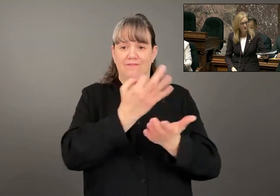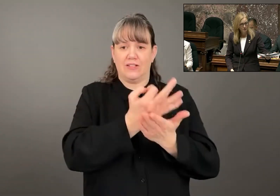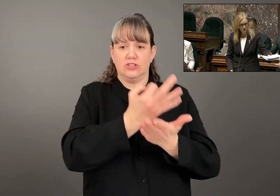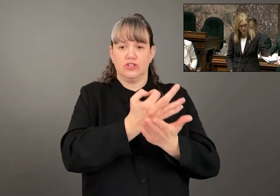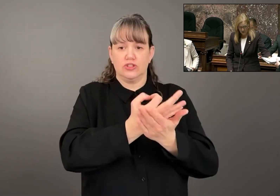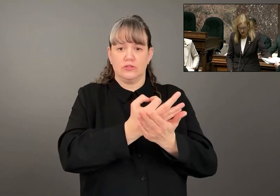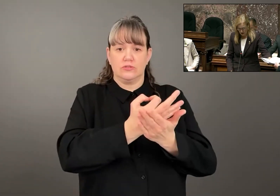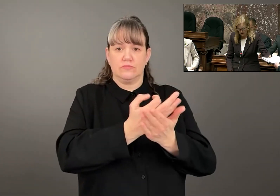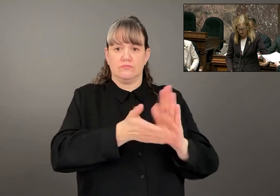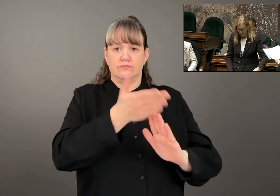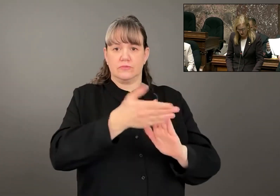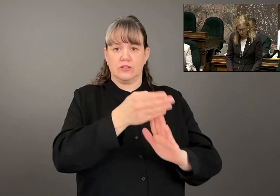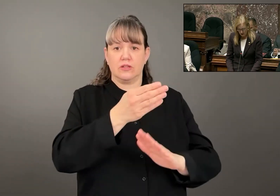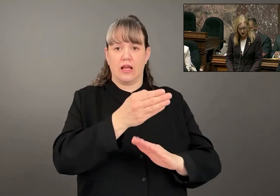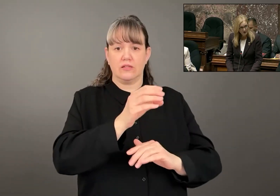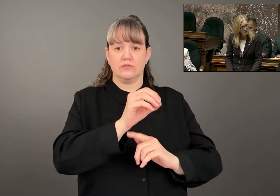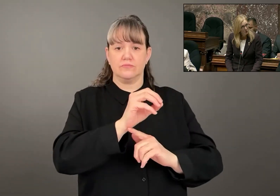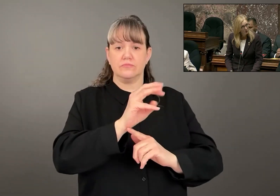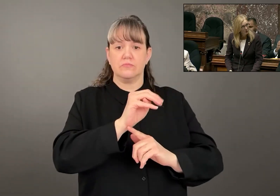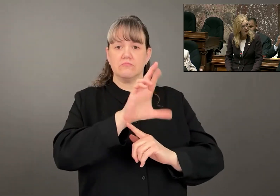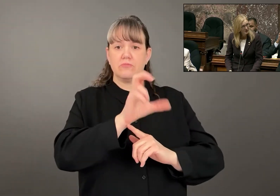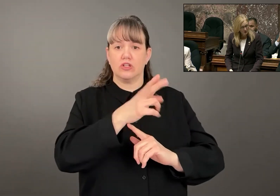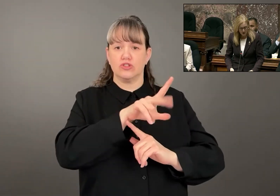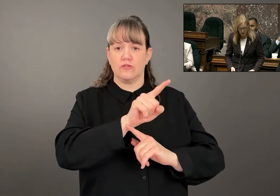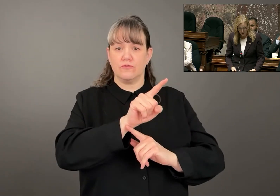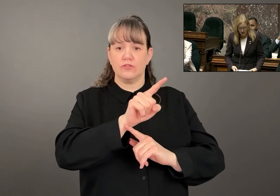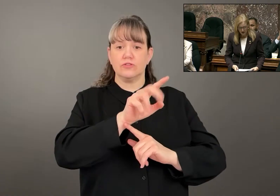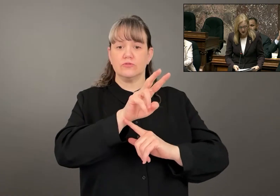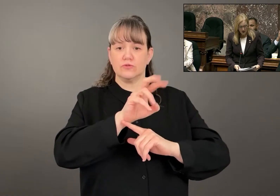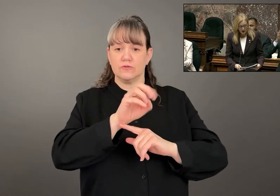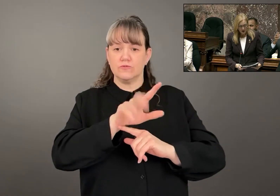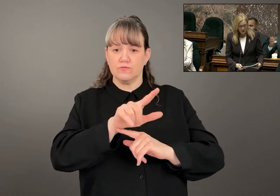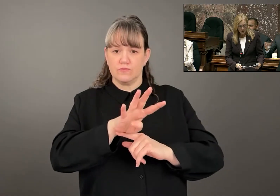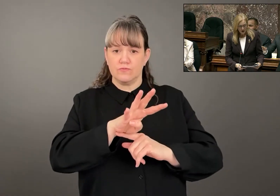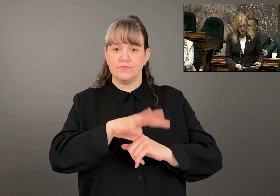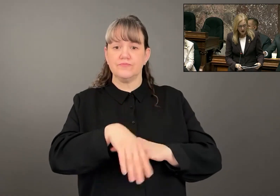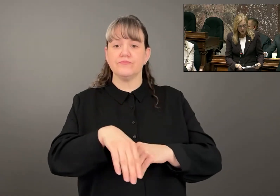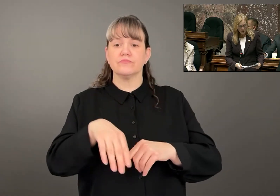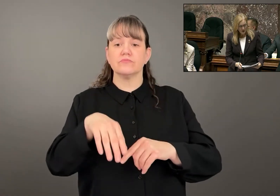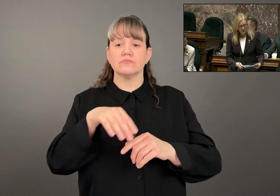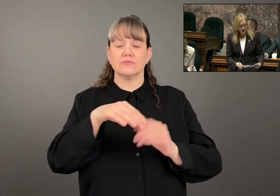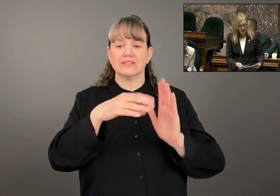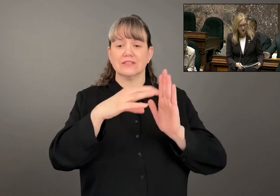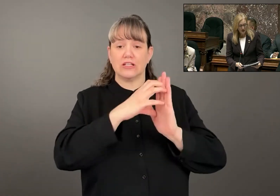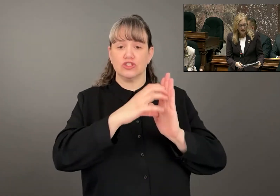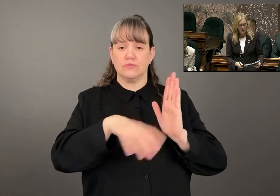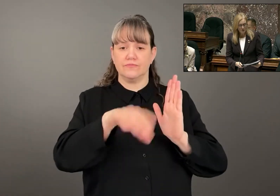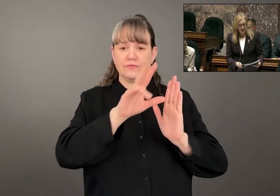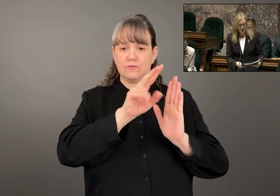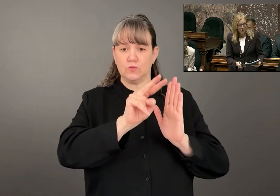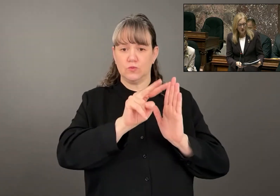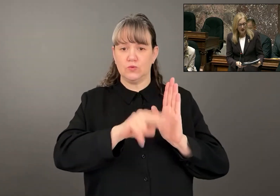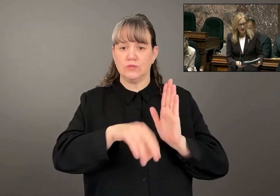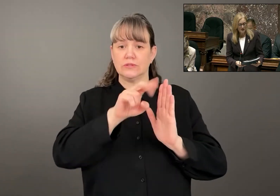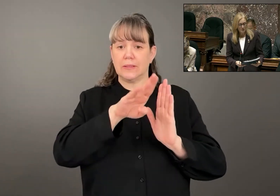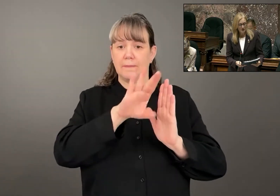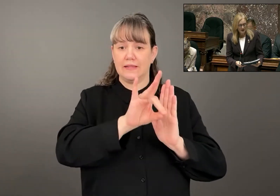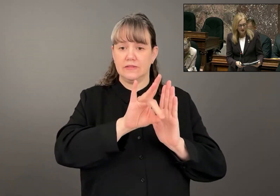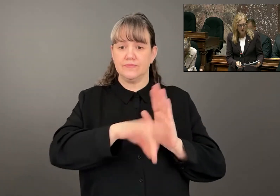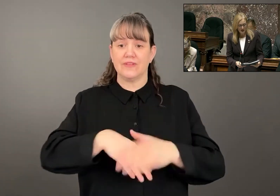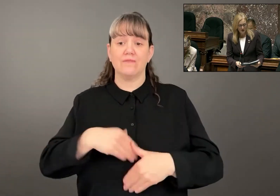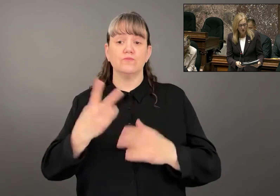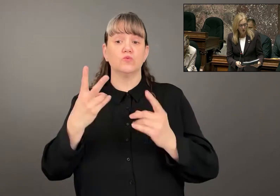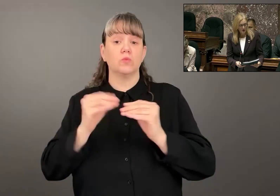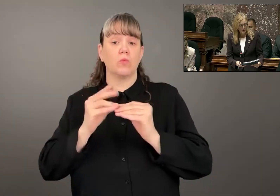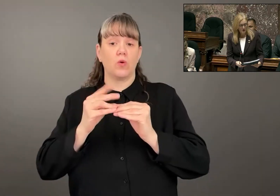8. I have two more reports, Mr. Speaker. Pursuant to the Financial Administration Act, I am